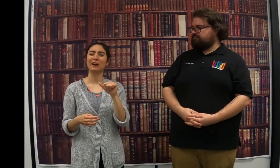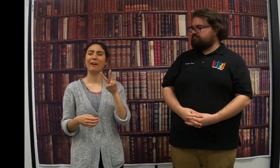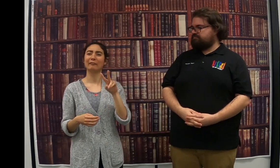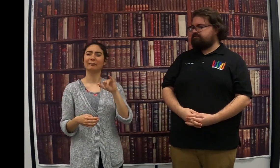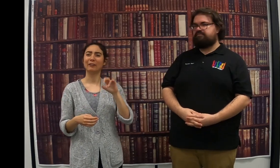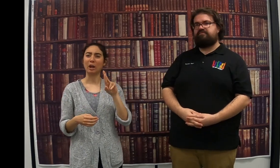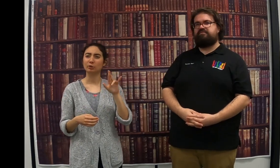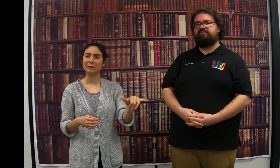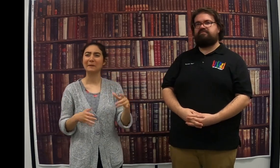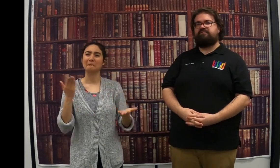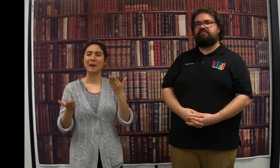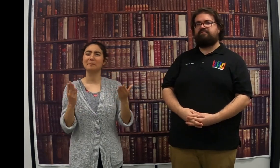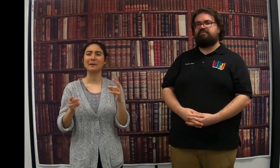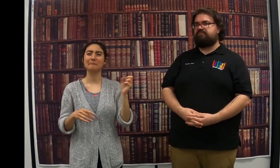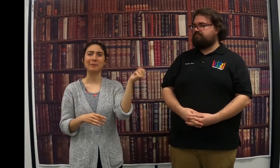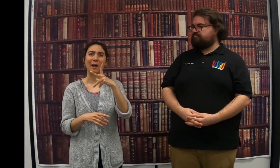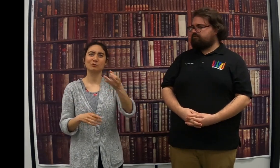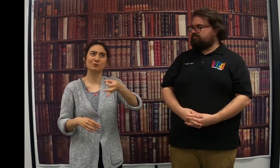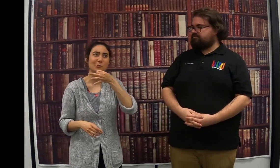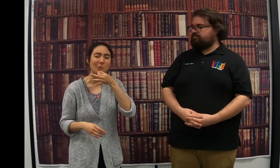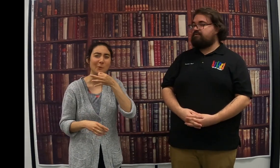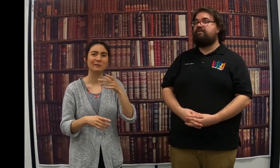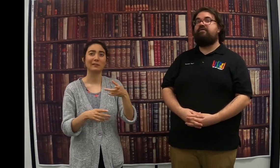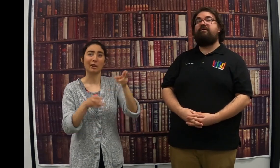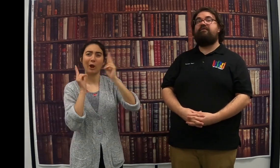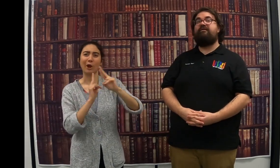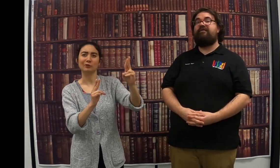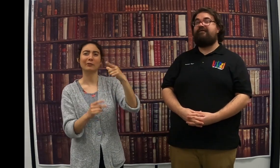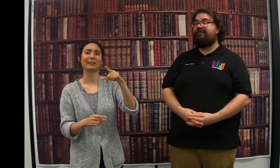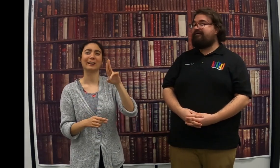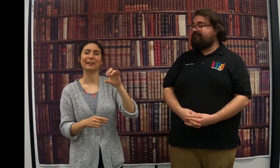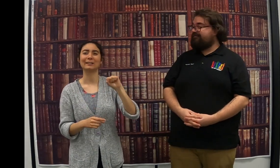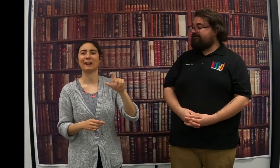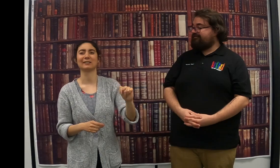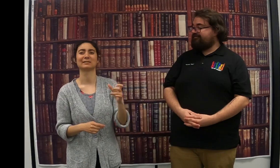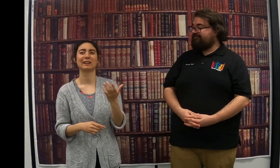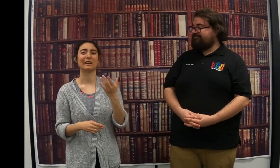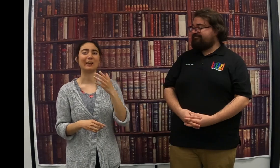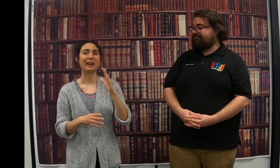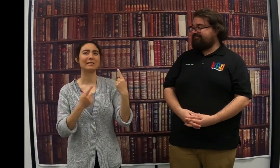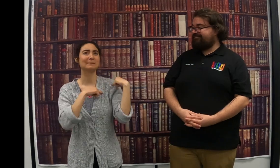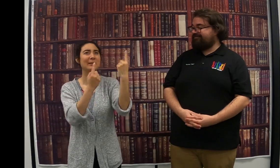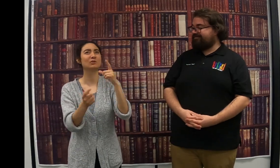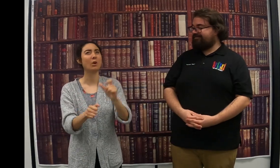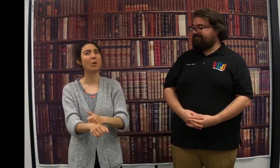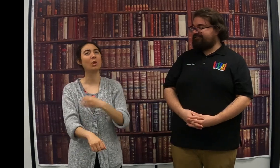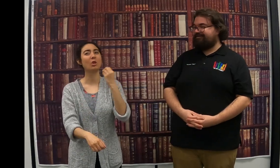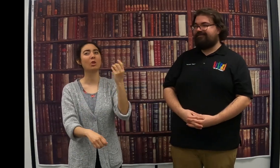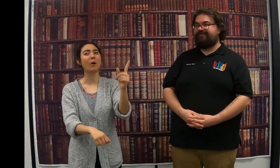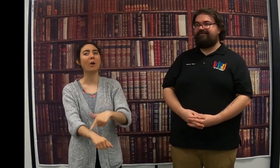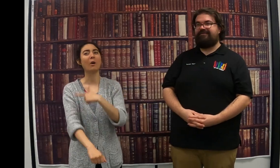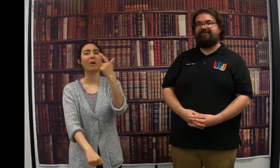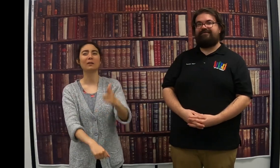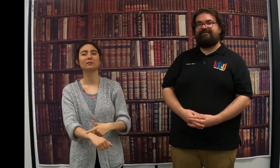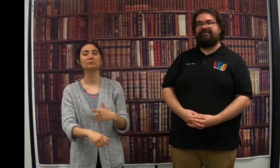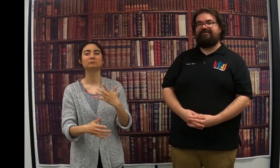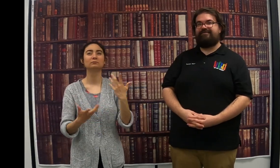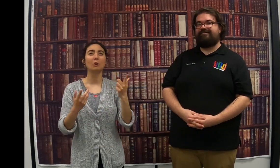back soon. Honored guests, it has been so long. Well, too long since our aviary has